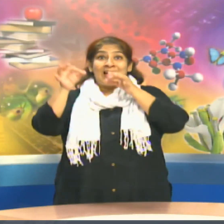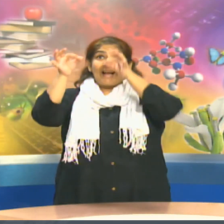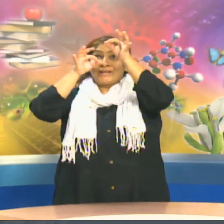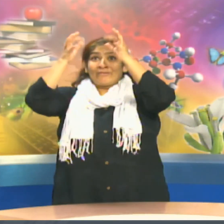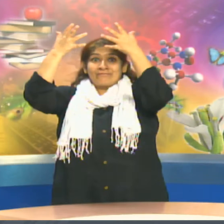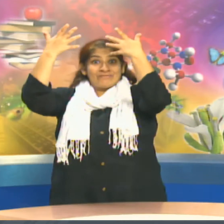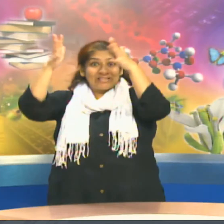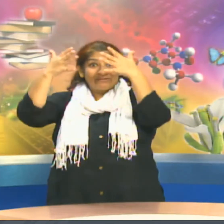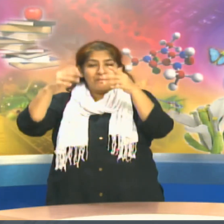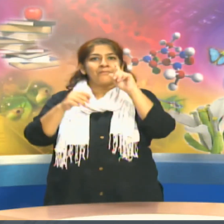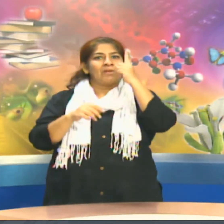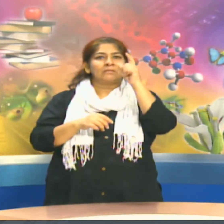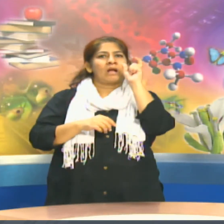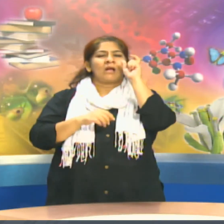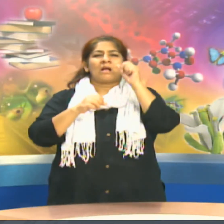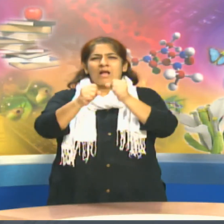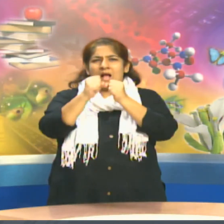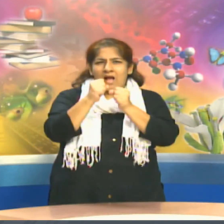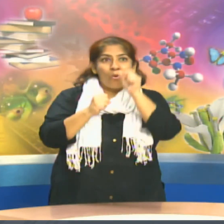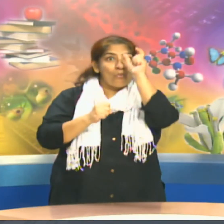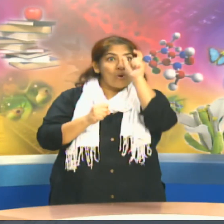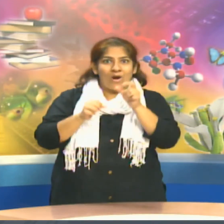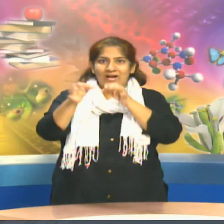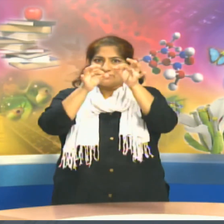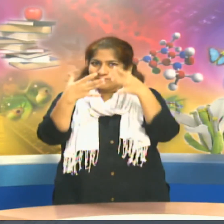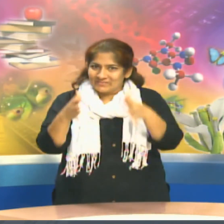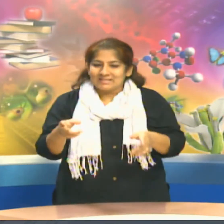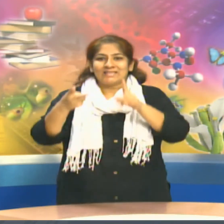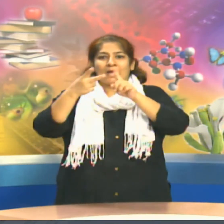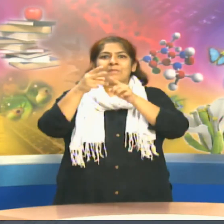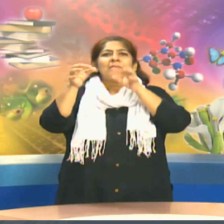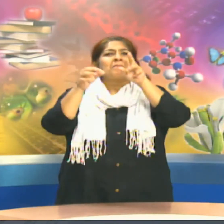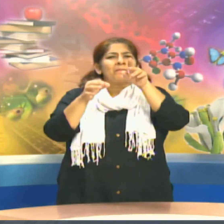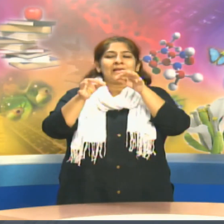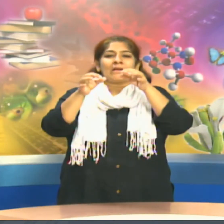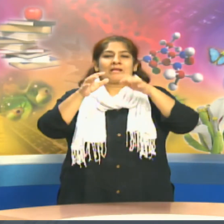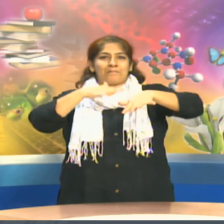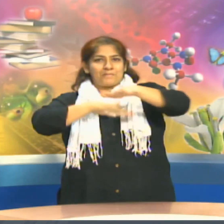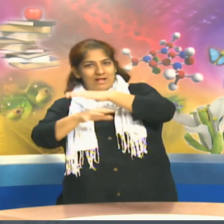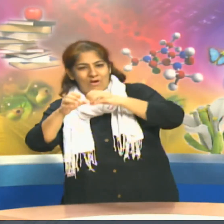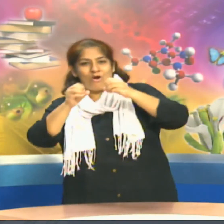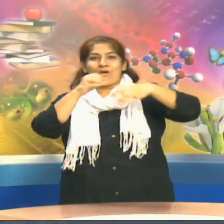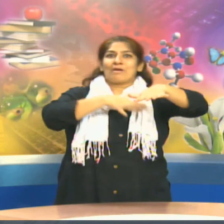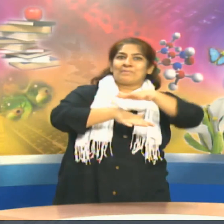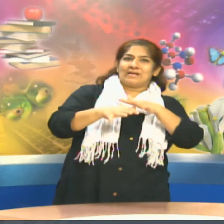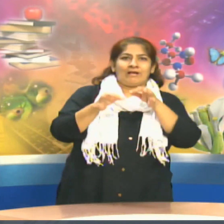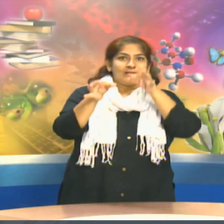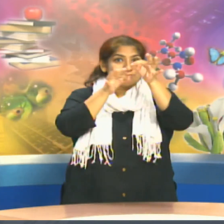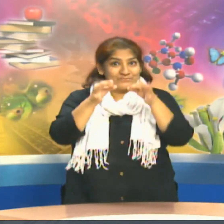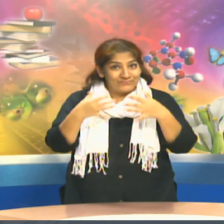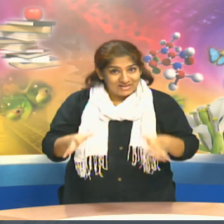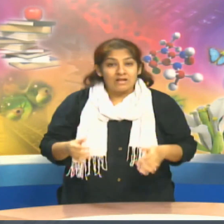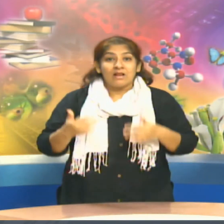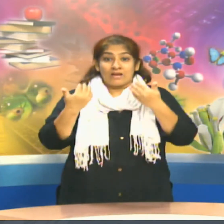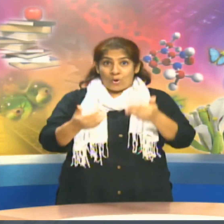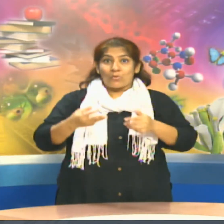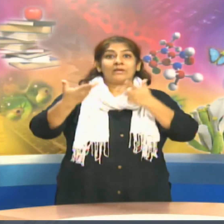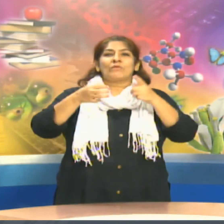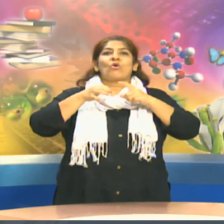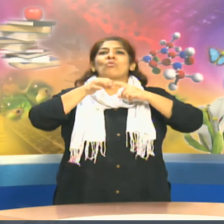So this is a question. Now I have explained the lesson and difficult words, lessons. Now